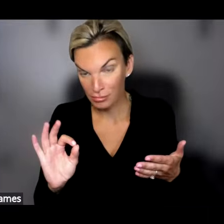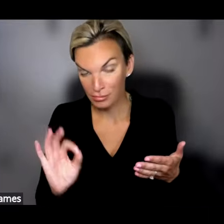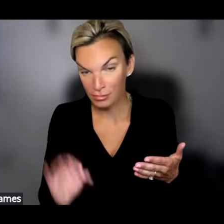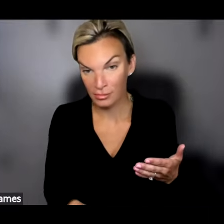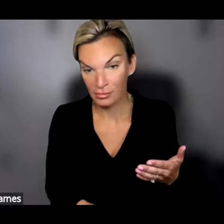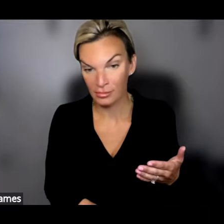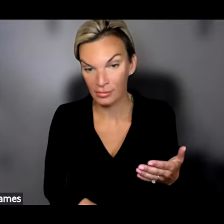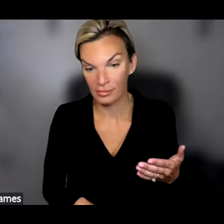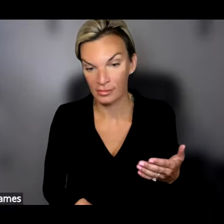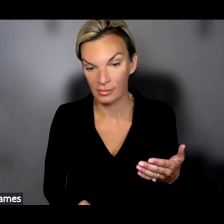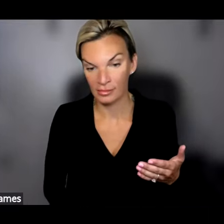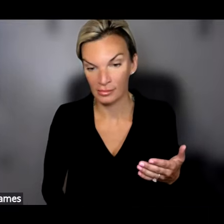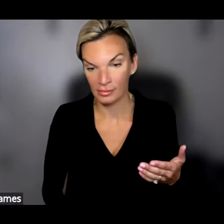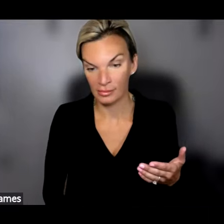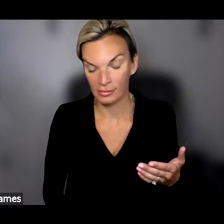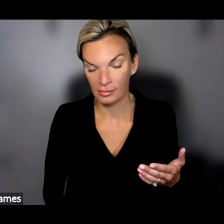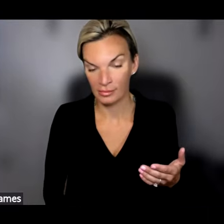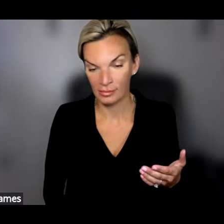Okay?